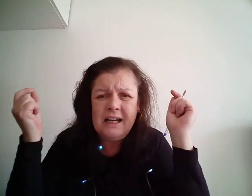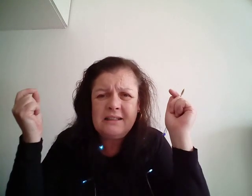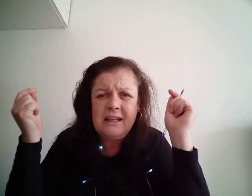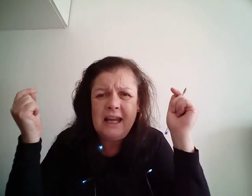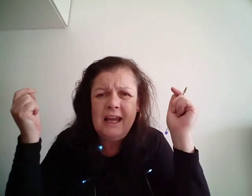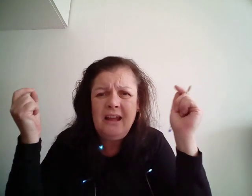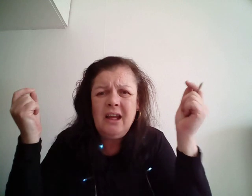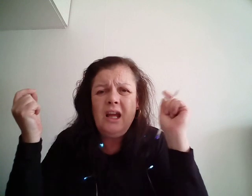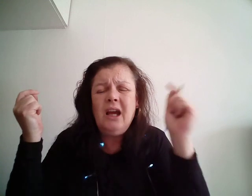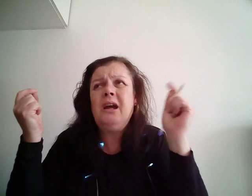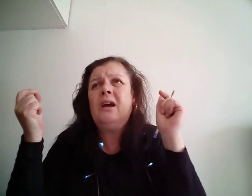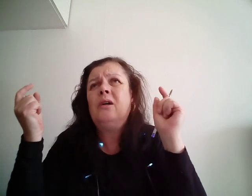website, okay,